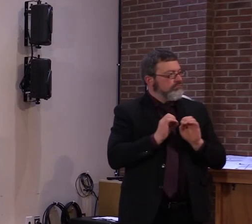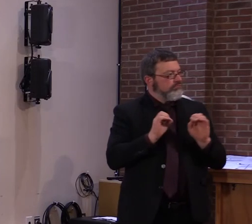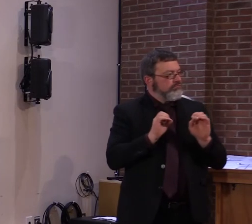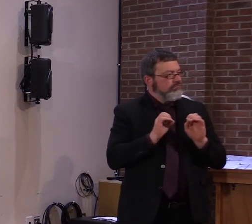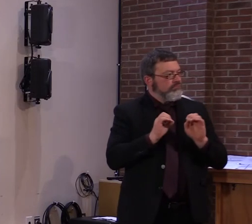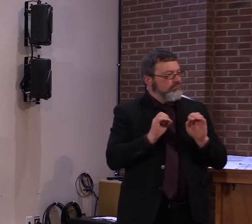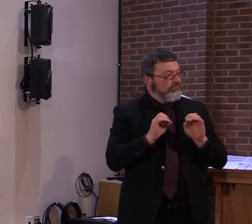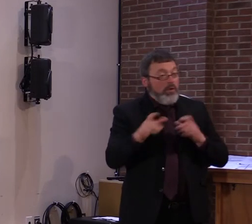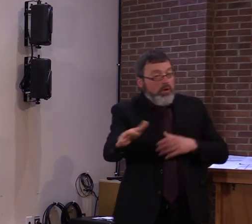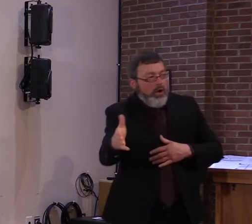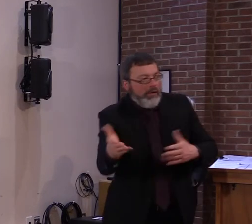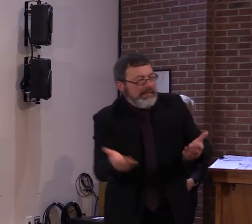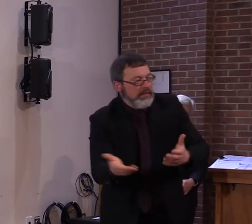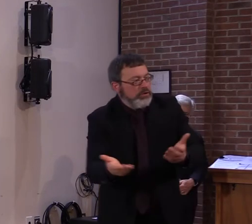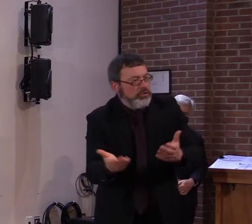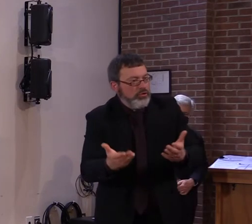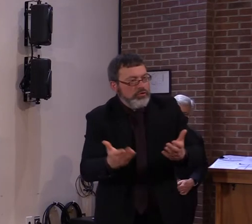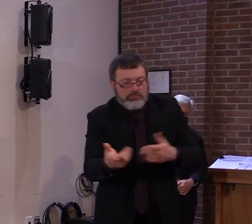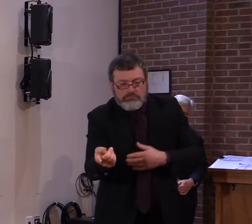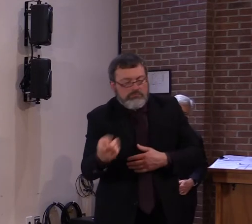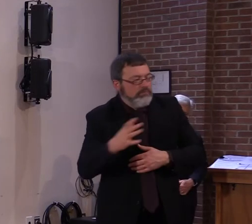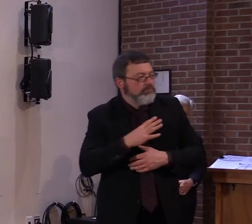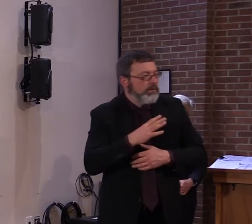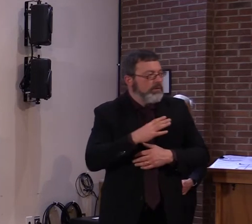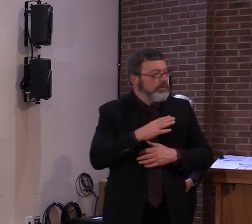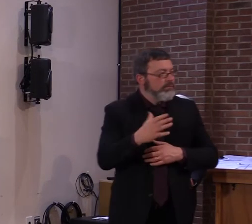Now? Yeah, we can hear you now.